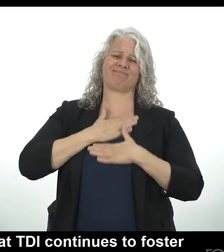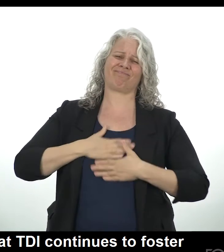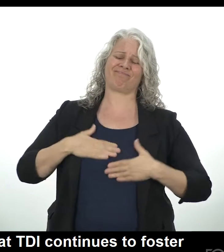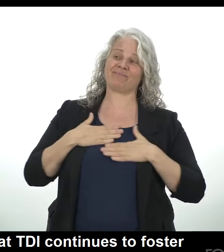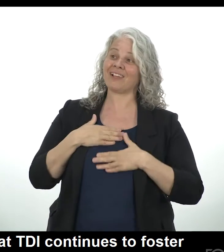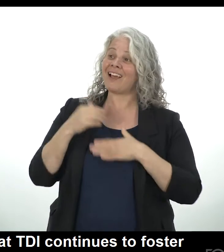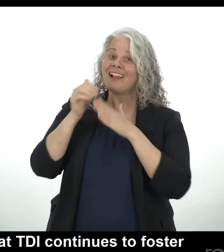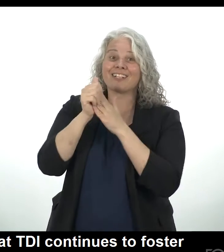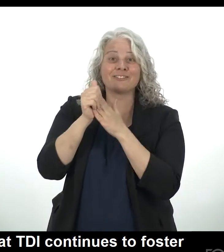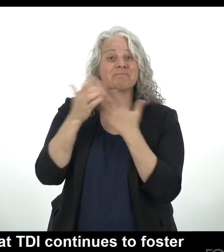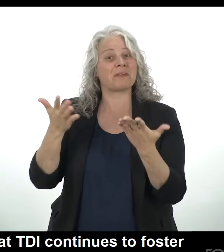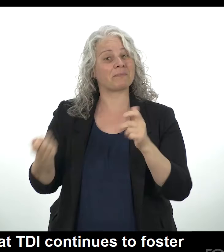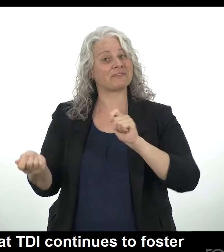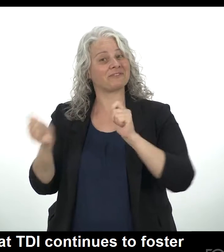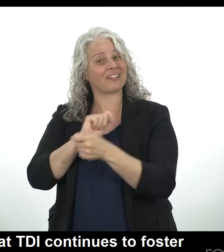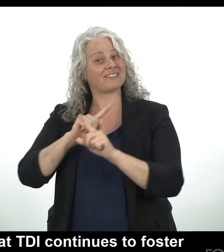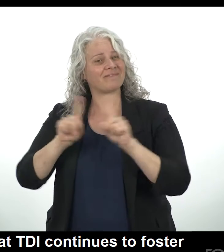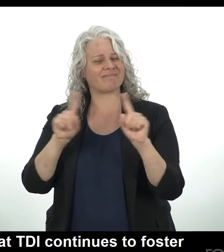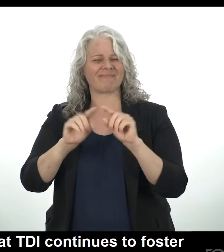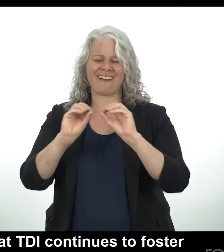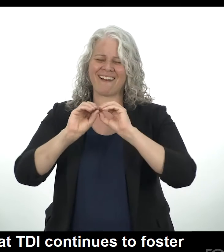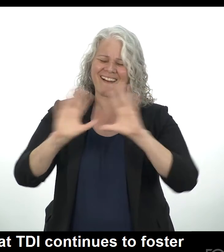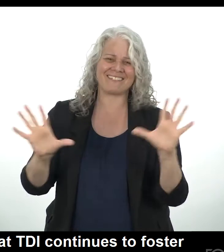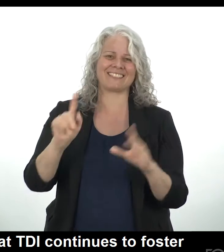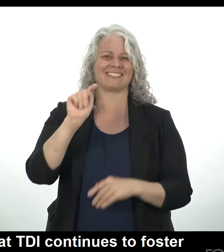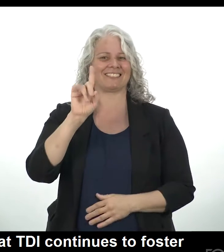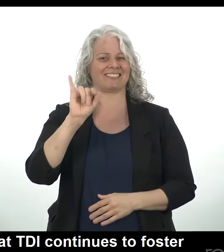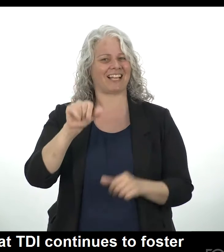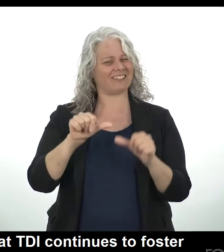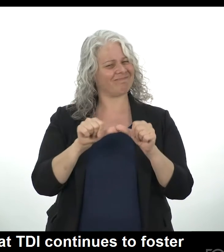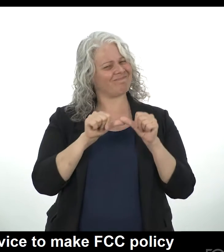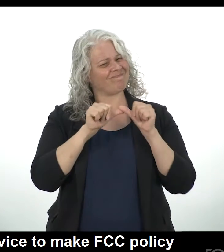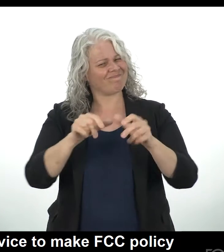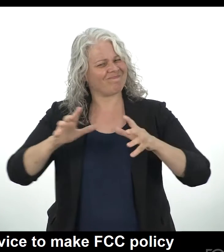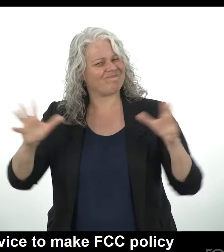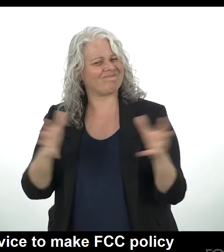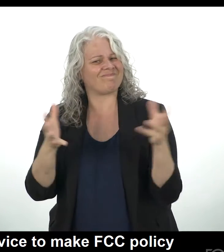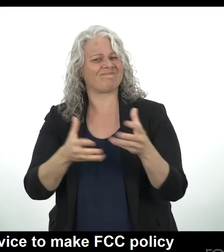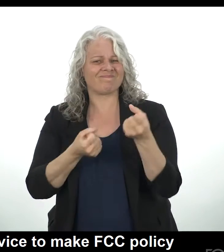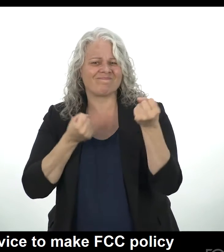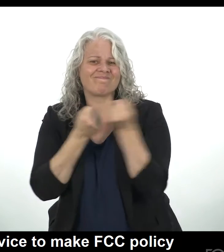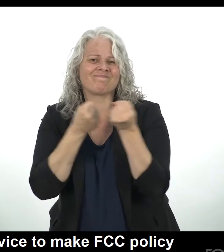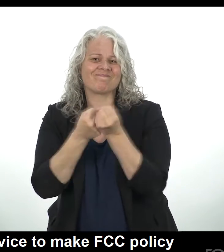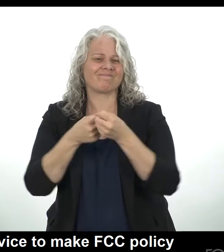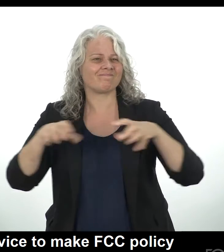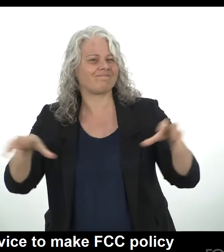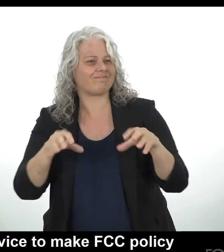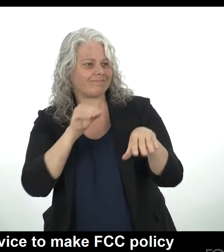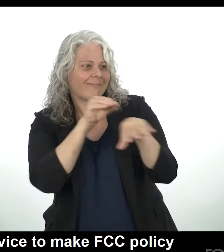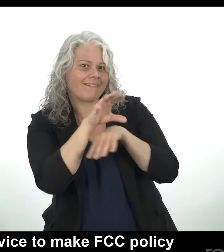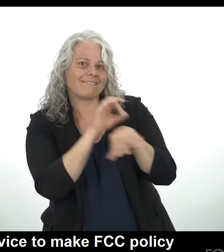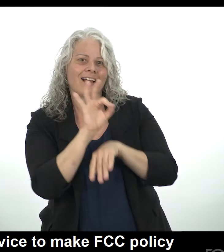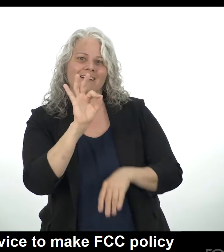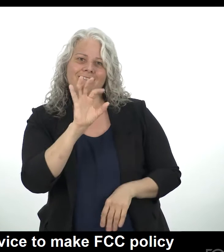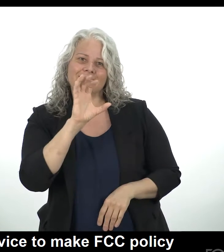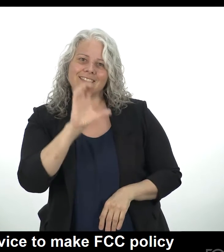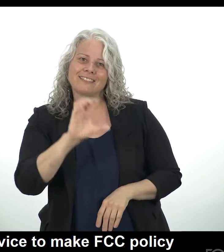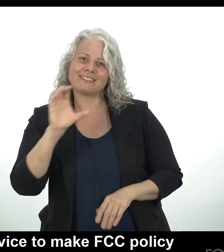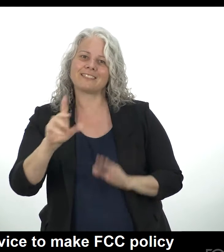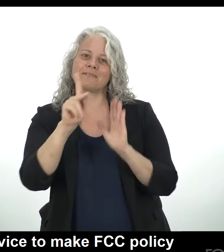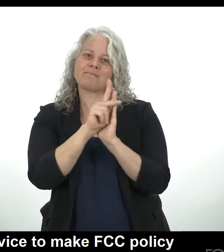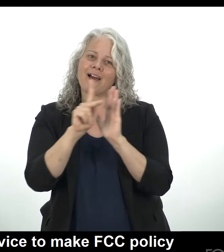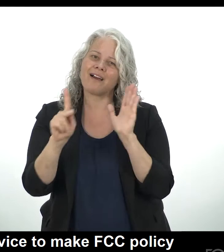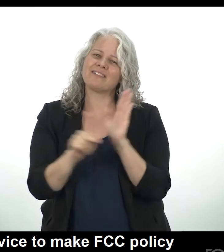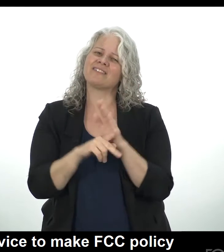may have changed, it is already clear that TDI continues to foster collaboration and offer expert advice to